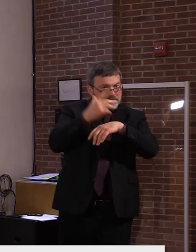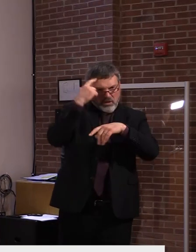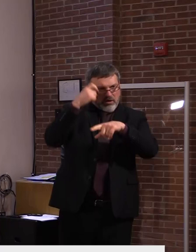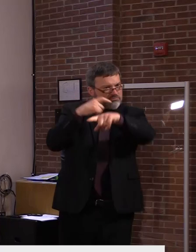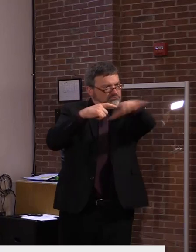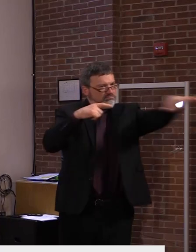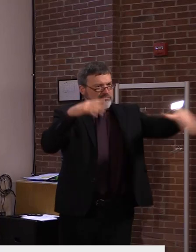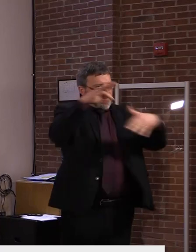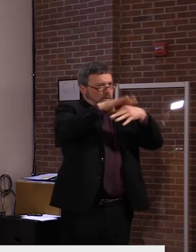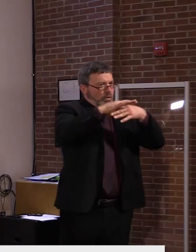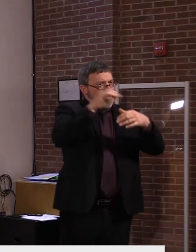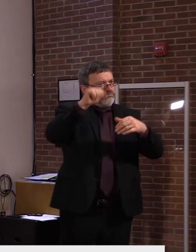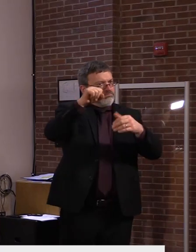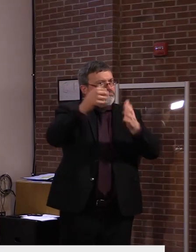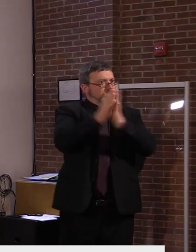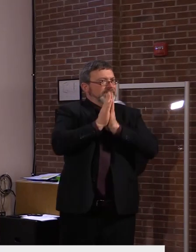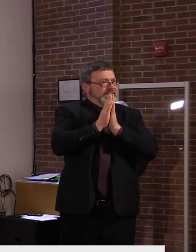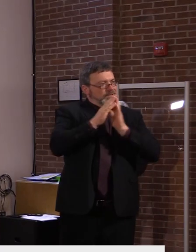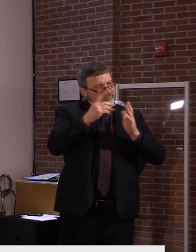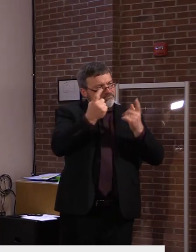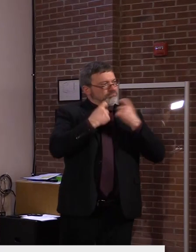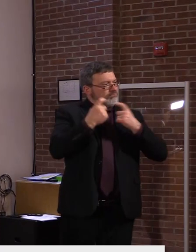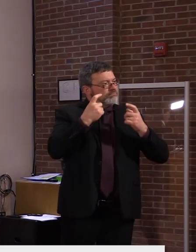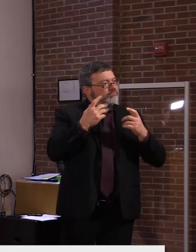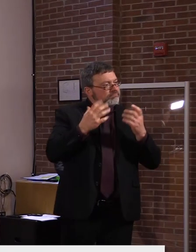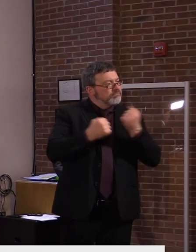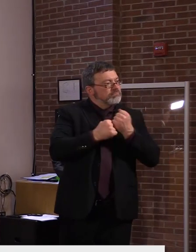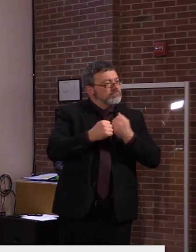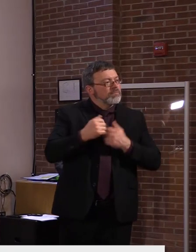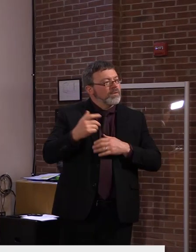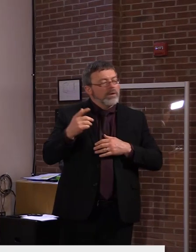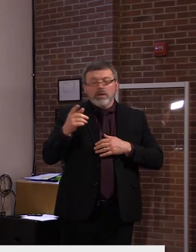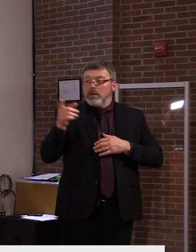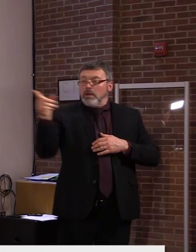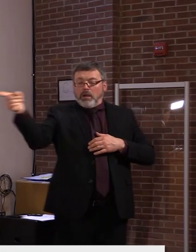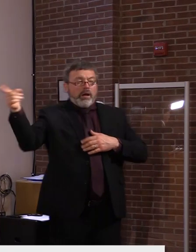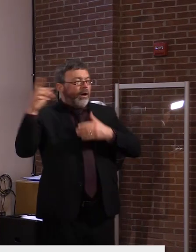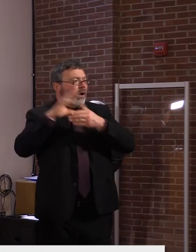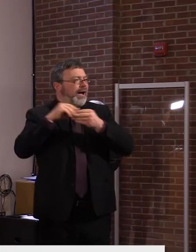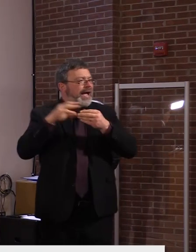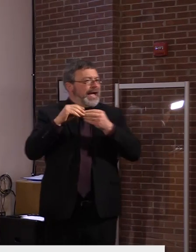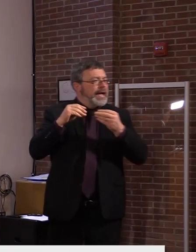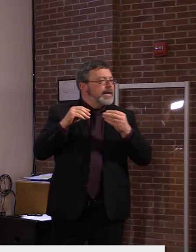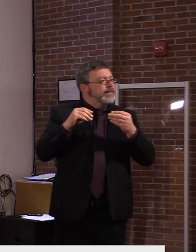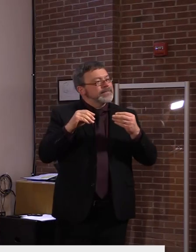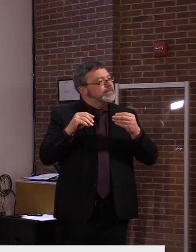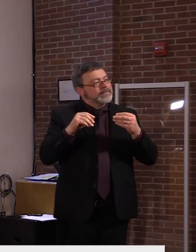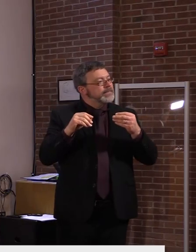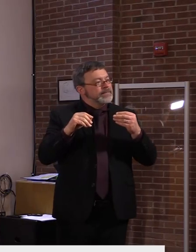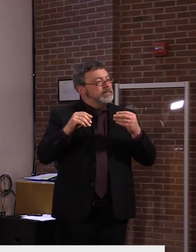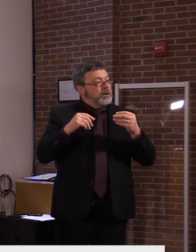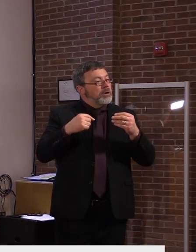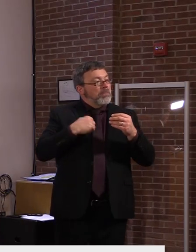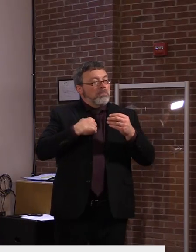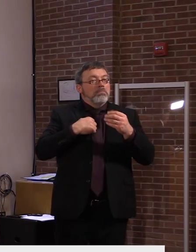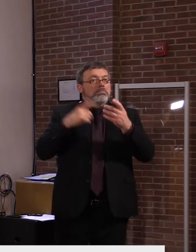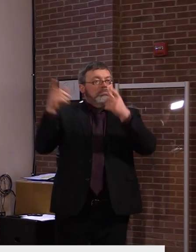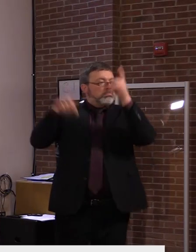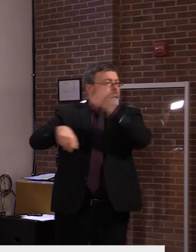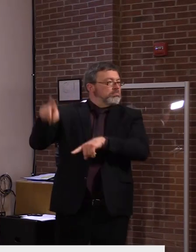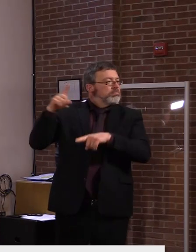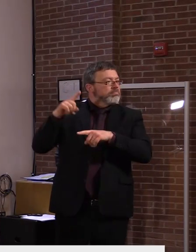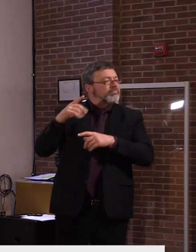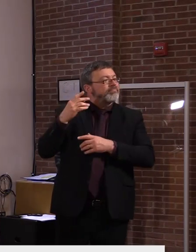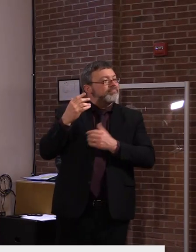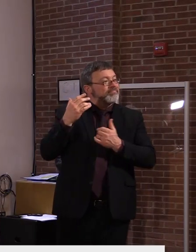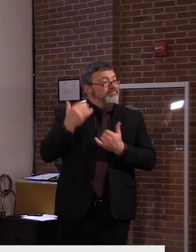was today in your opening remarks that the league was sort of behind it. Yet the legislators say they've